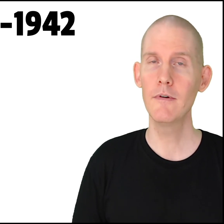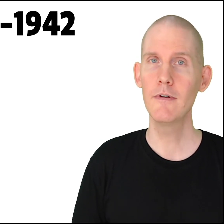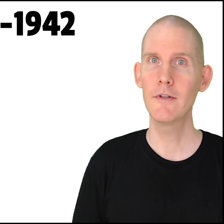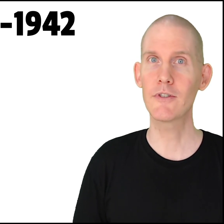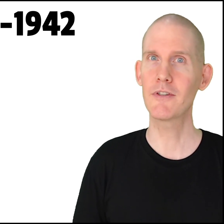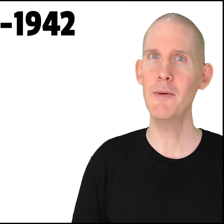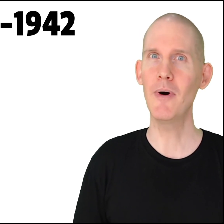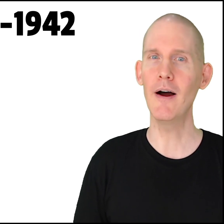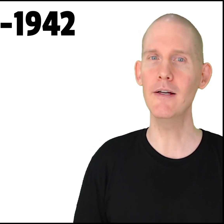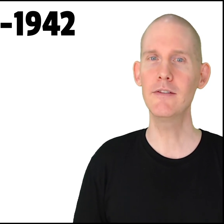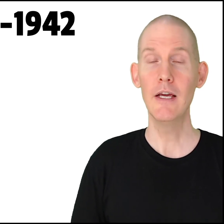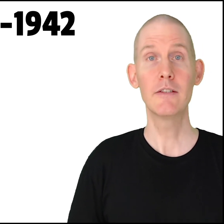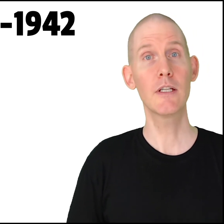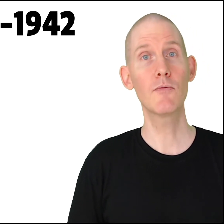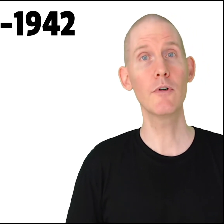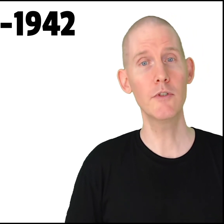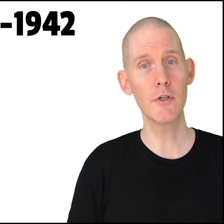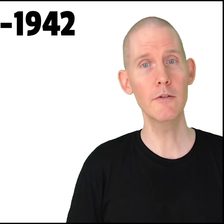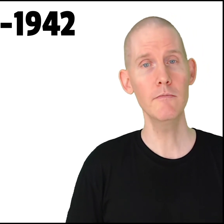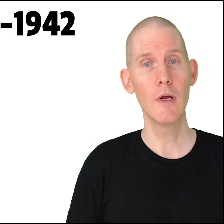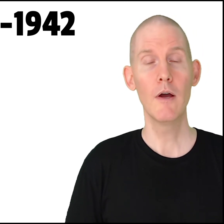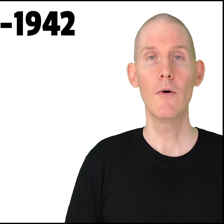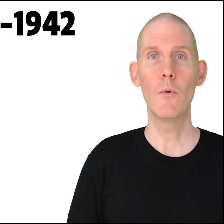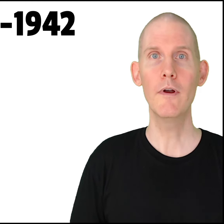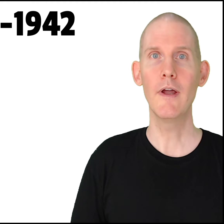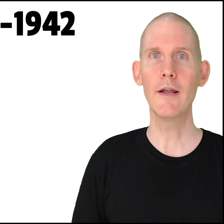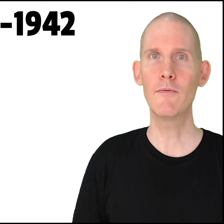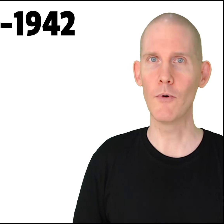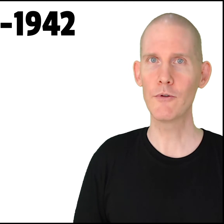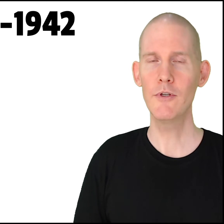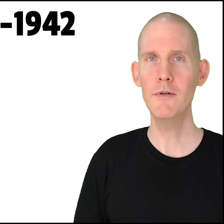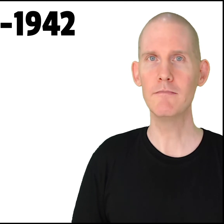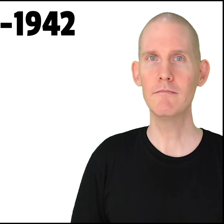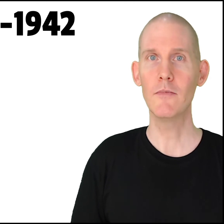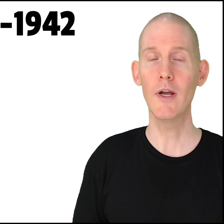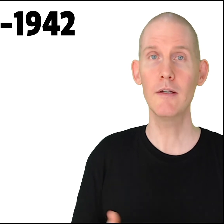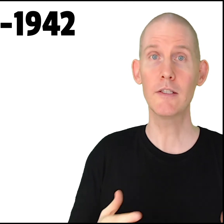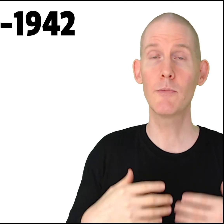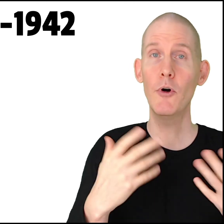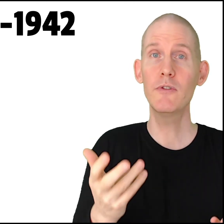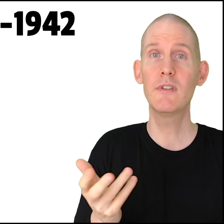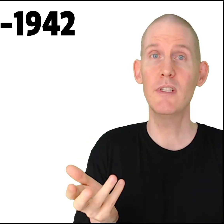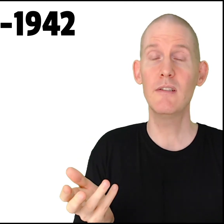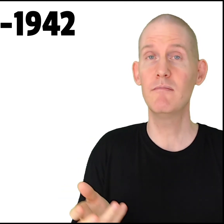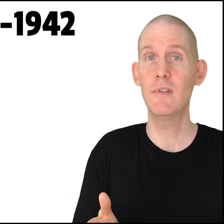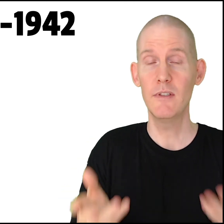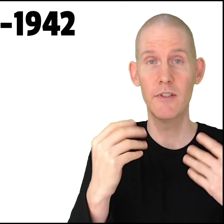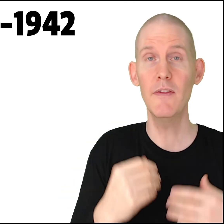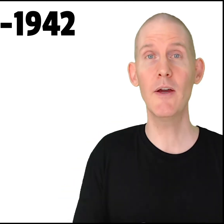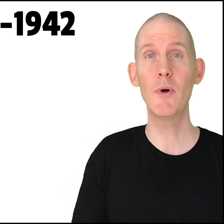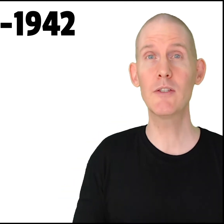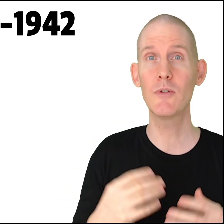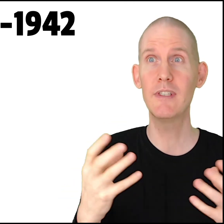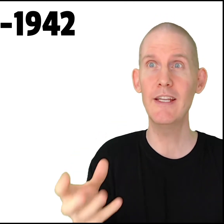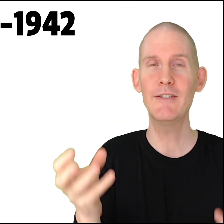there's a slight pause, 640, 1942, right? And I suppose it's done that way so it's easier